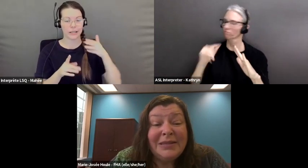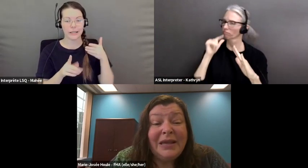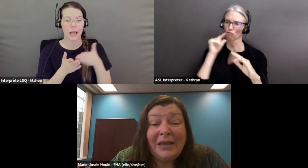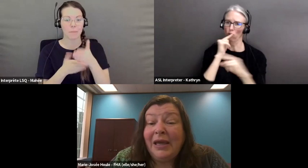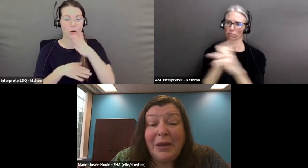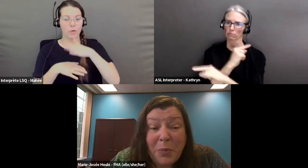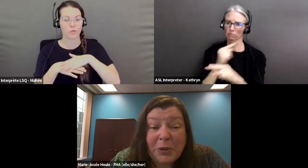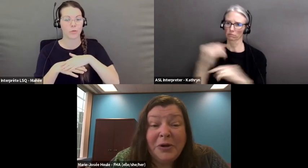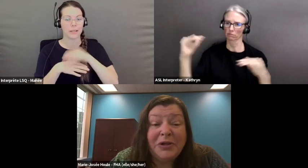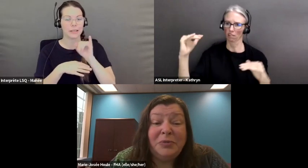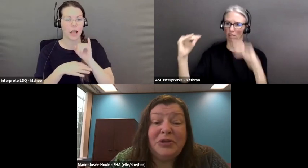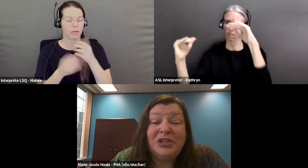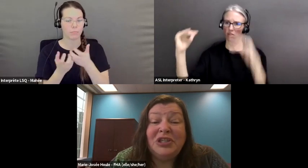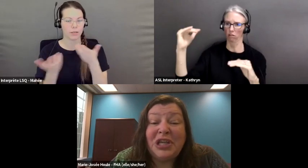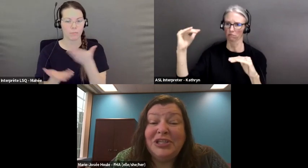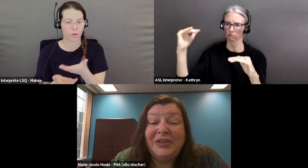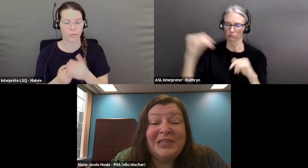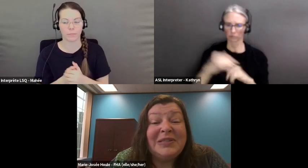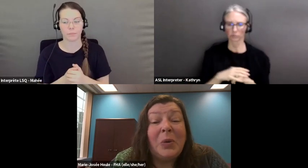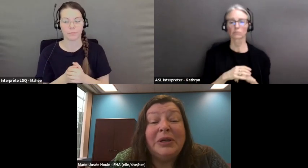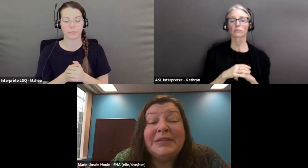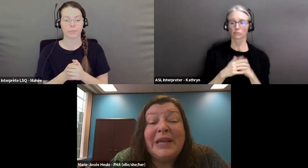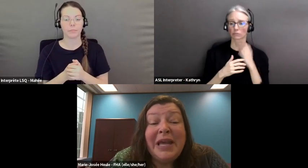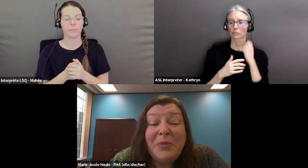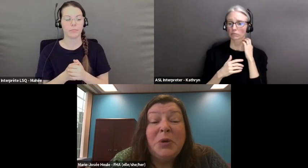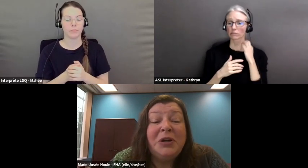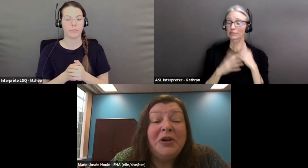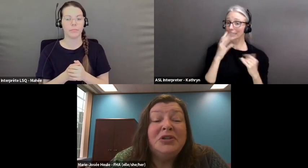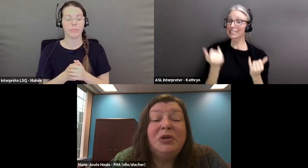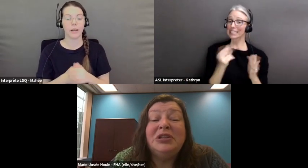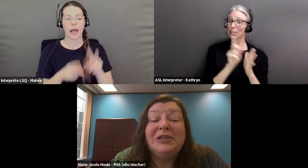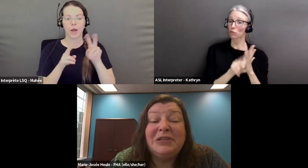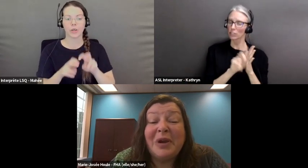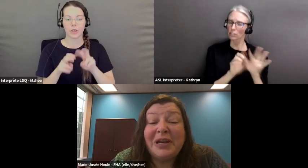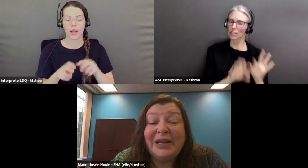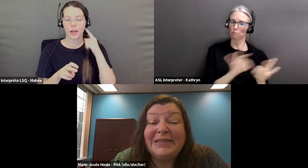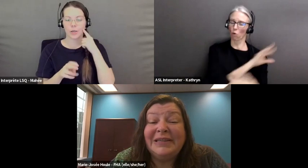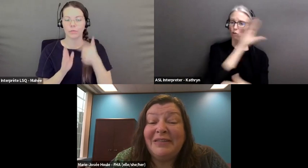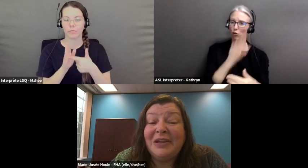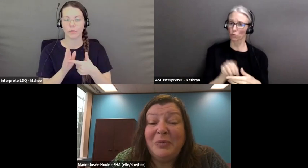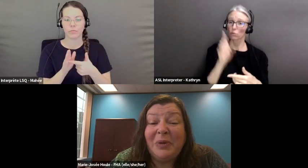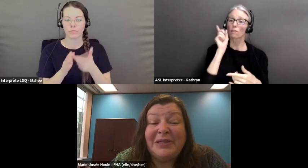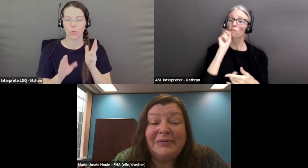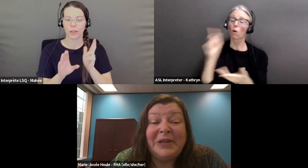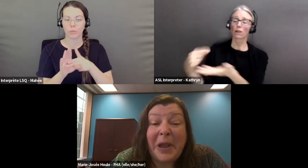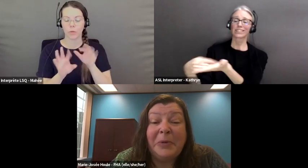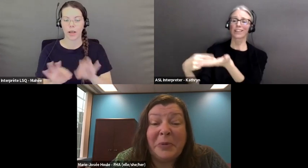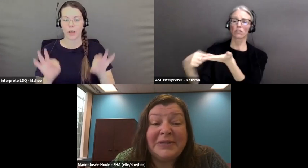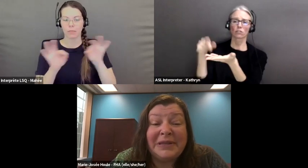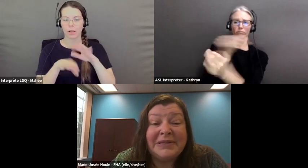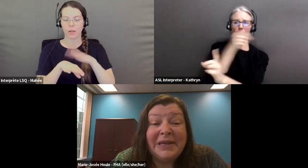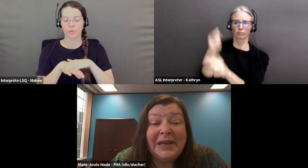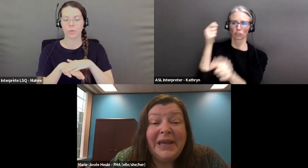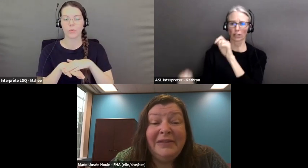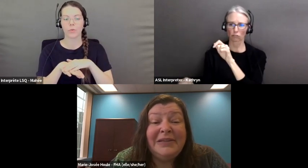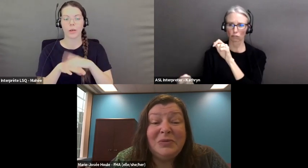is an important contribution to changing the discourse, an important contribution to recognizing the human rights of encampment